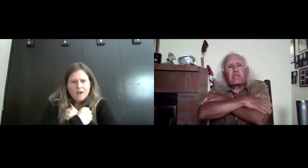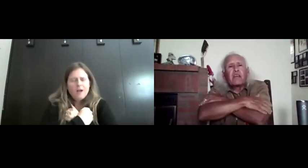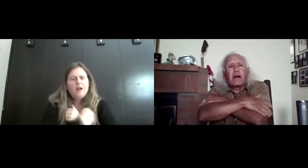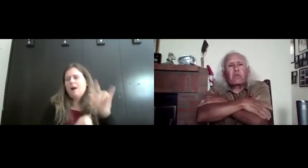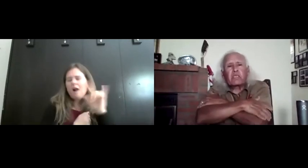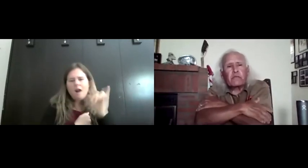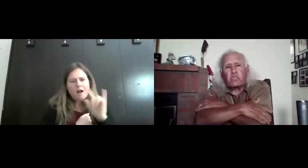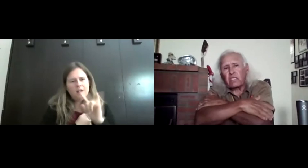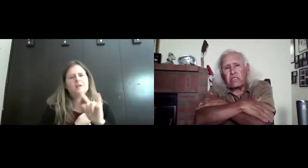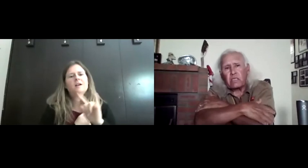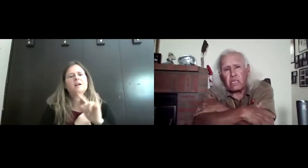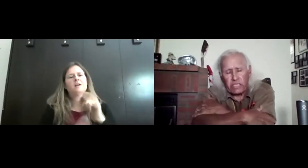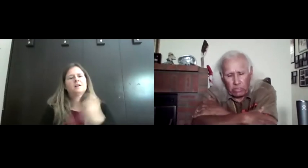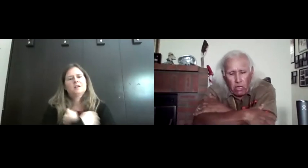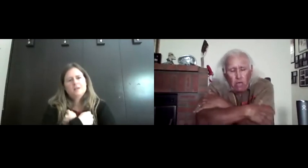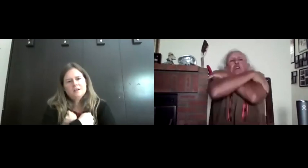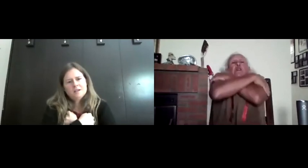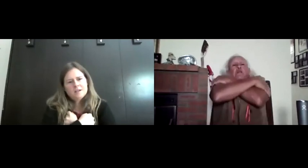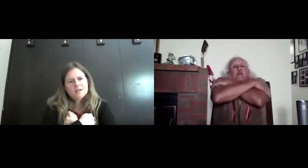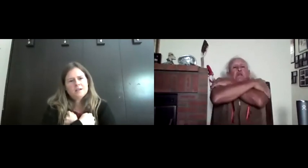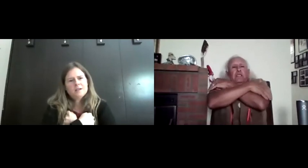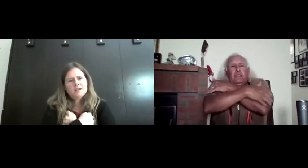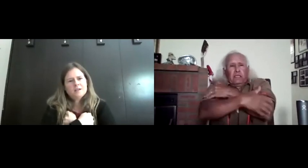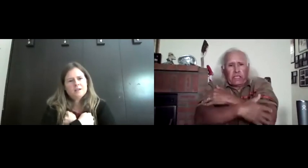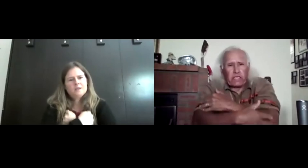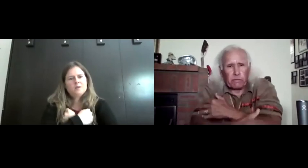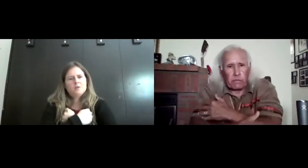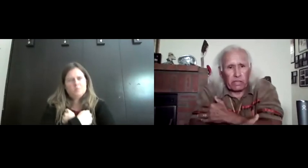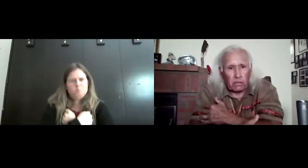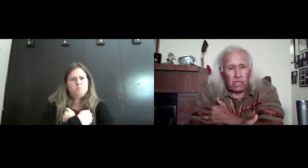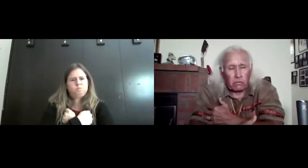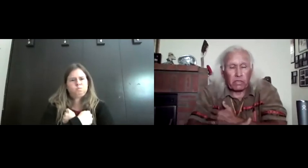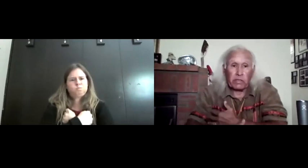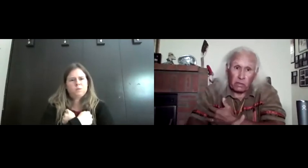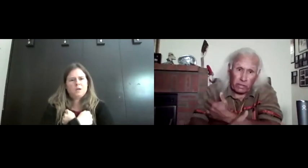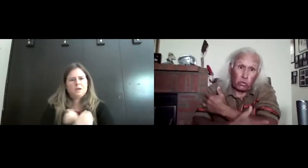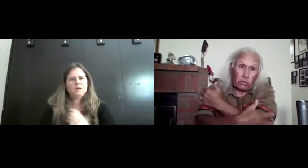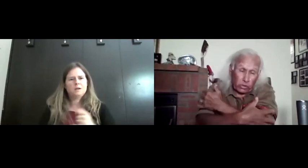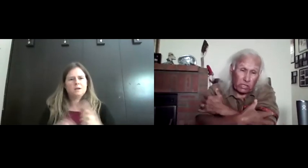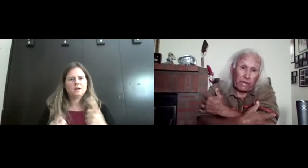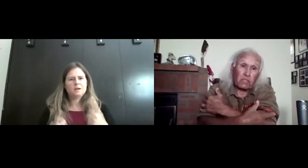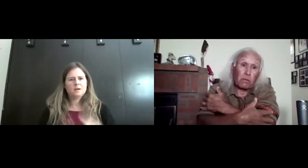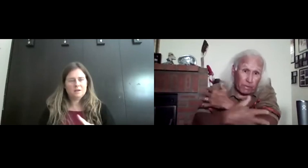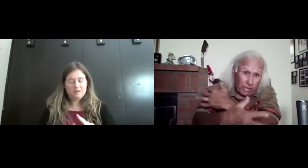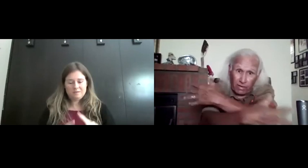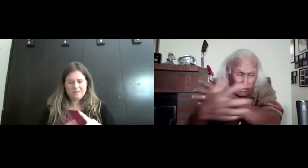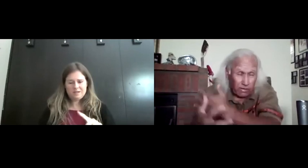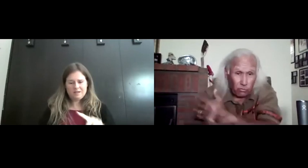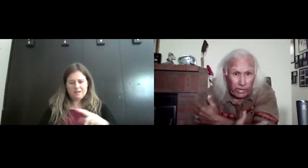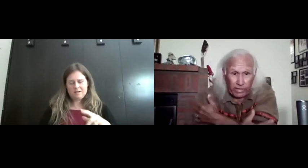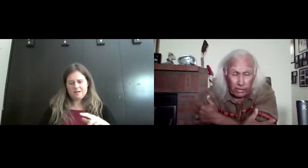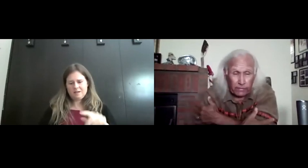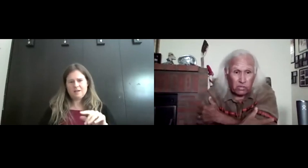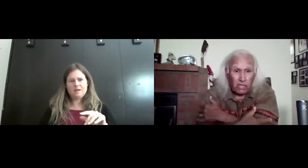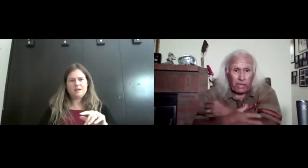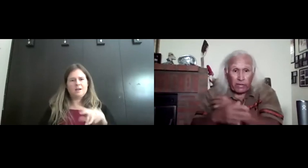so much. I'm going to give you just a little hug. And he went, ugh! And he gave him a little hug, but a little hug to a grizzly bear is a big hug to